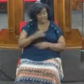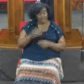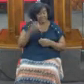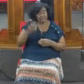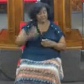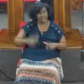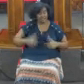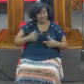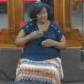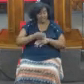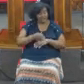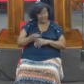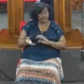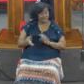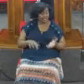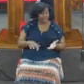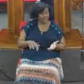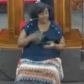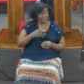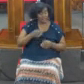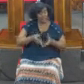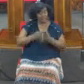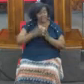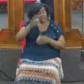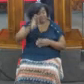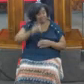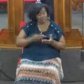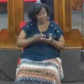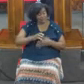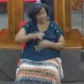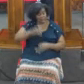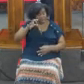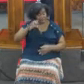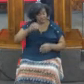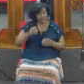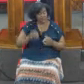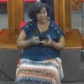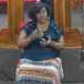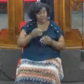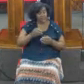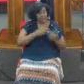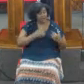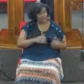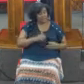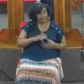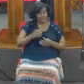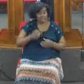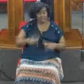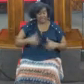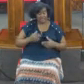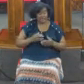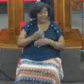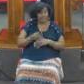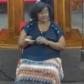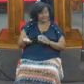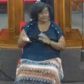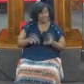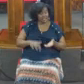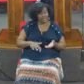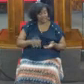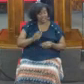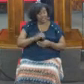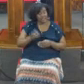death. May I constantly ask God's Holy Spirit to burn in my heart that there's life after death. That will burn in